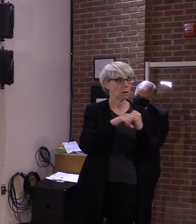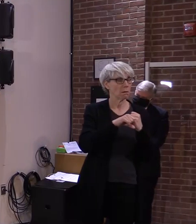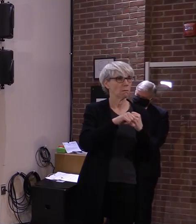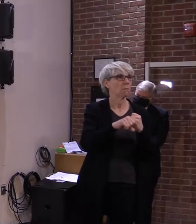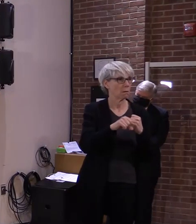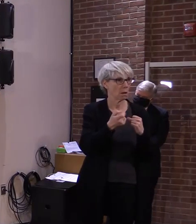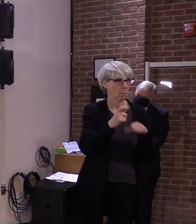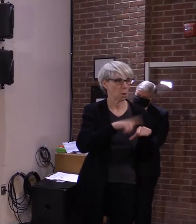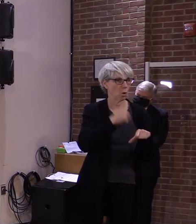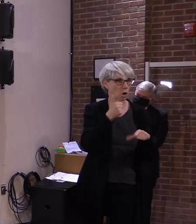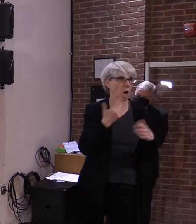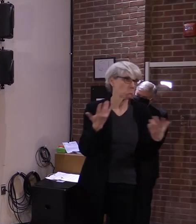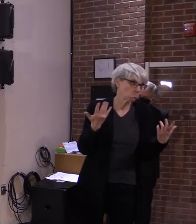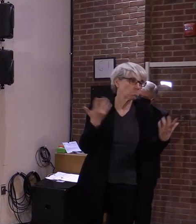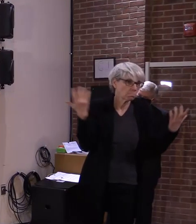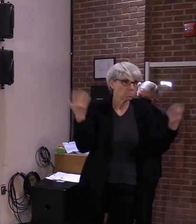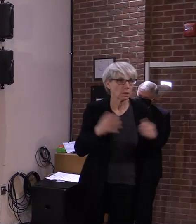honest.